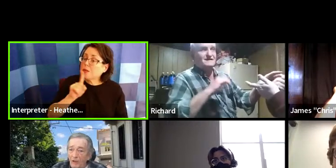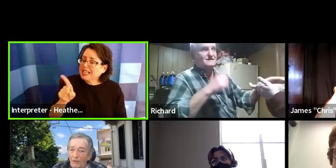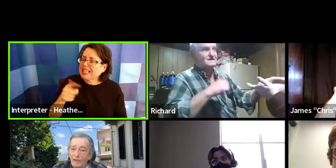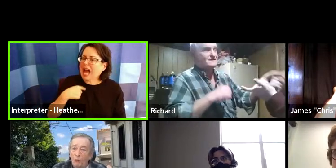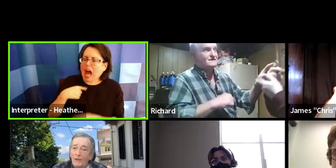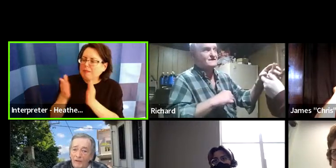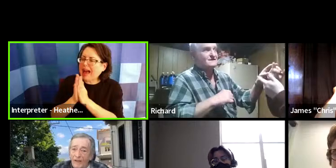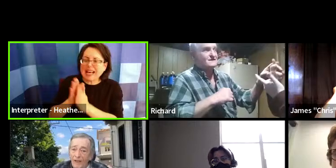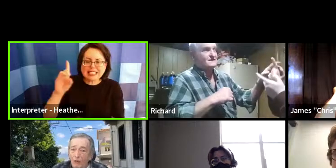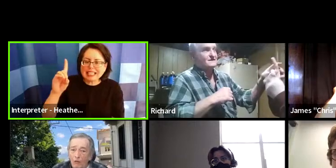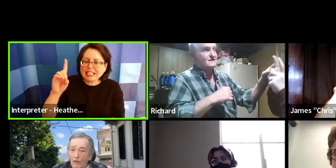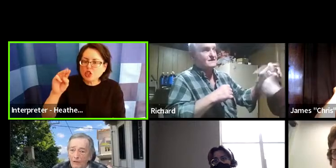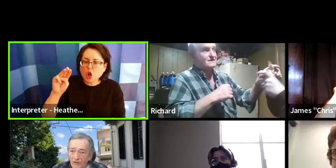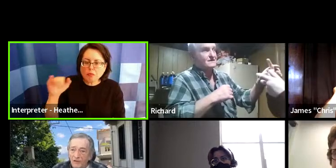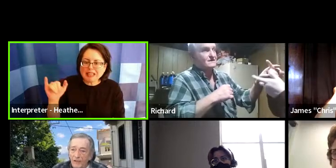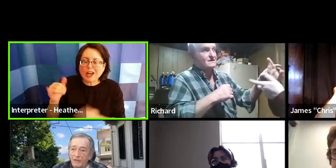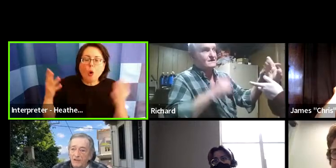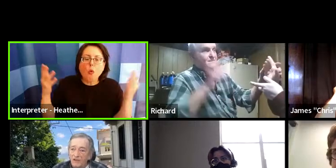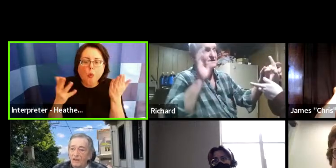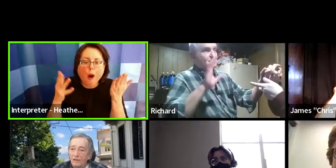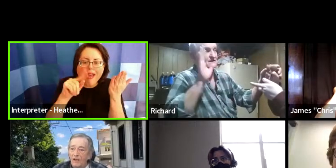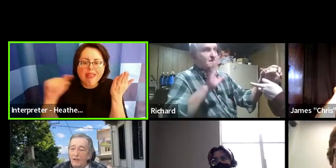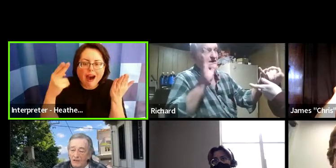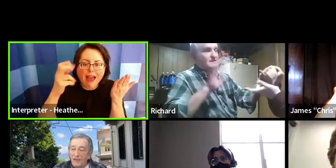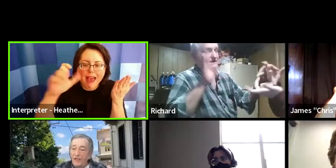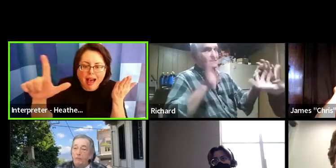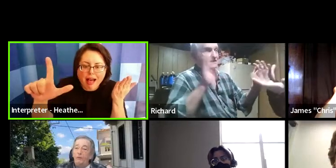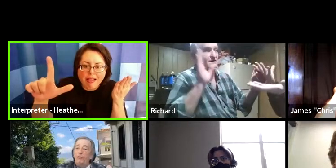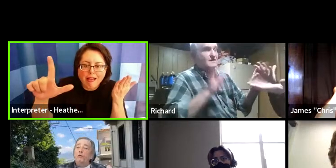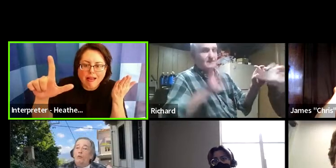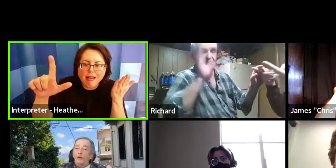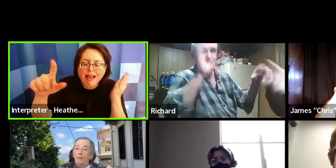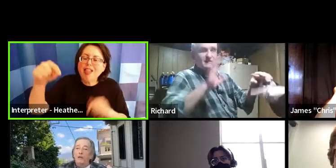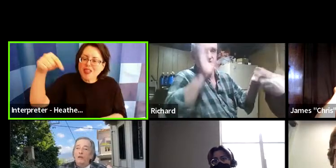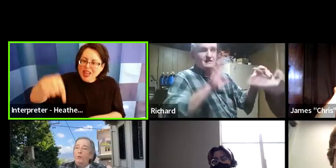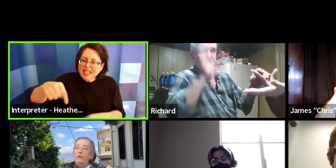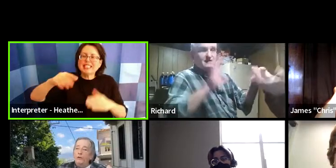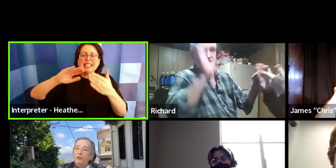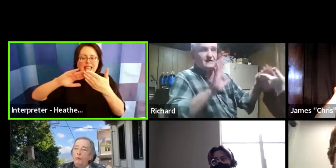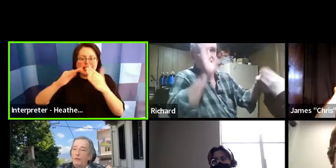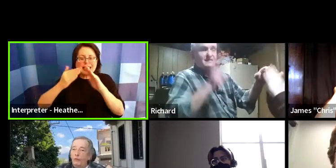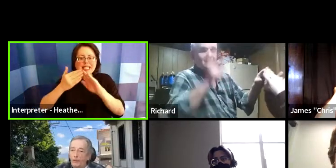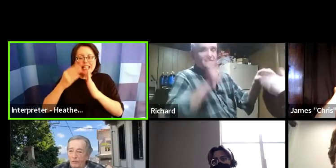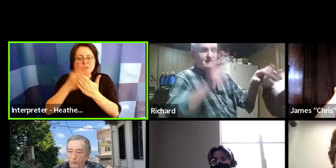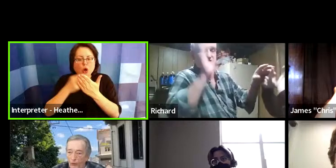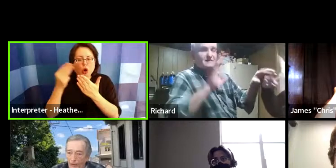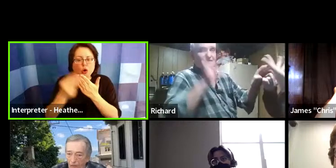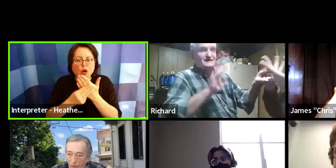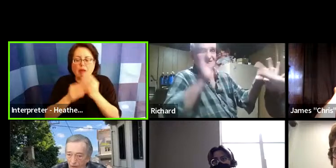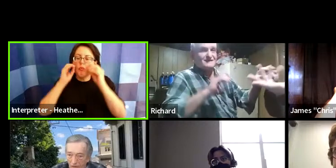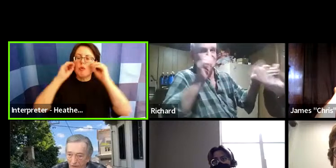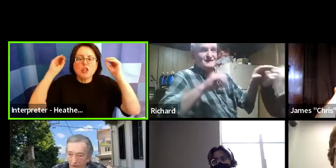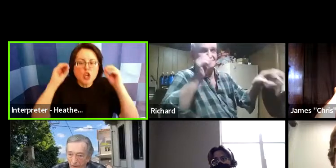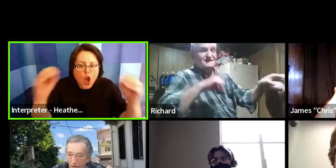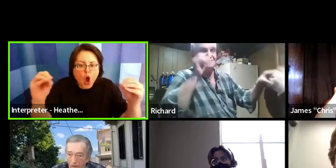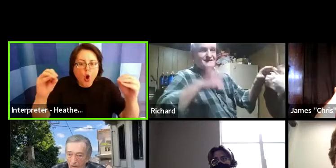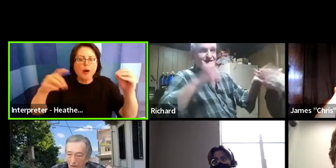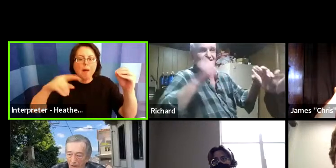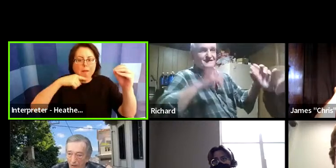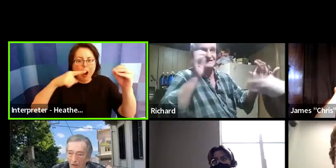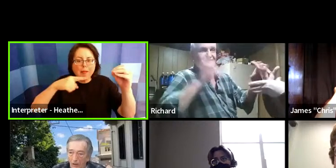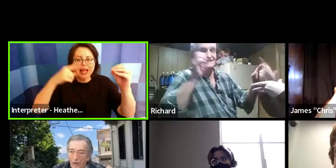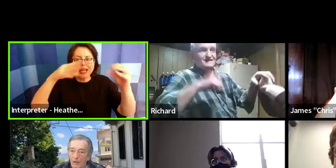Domi. Like, what the hell? This is a city program with no public input. I don't understand